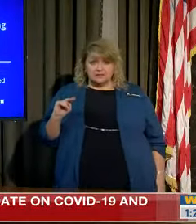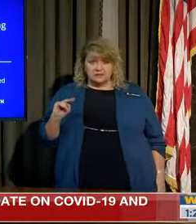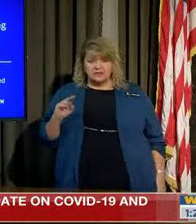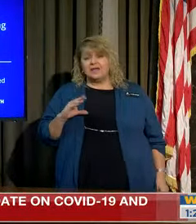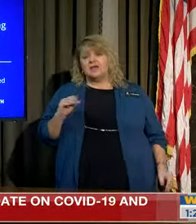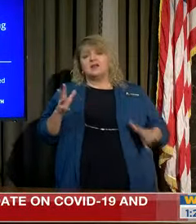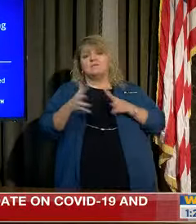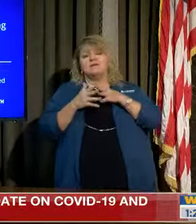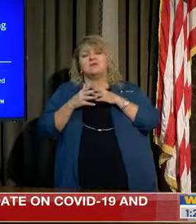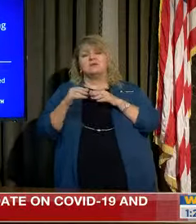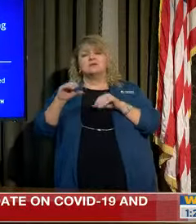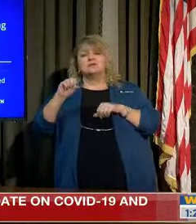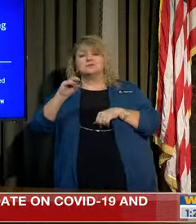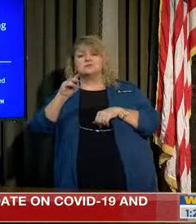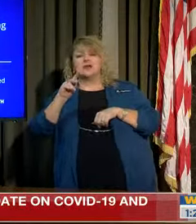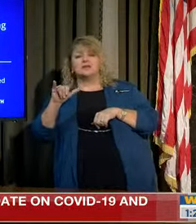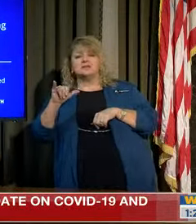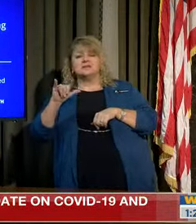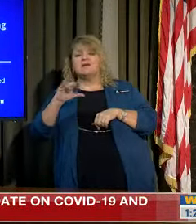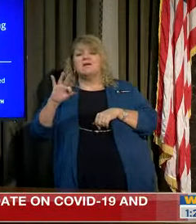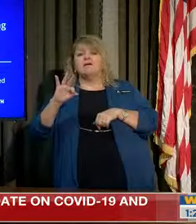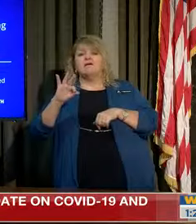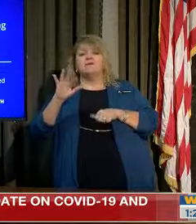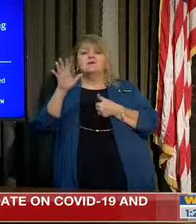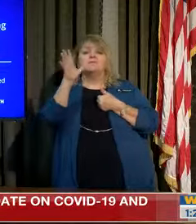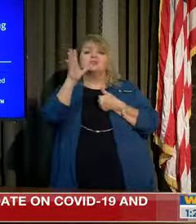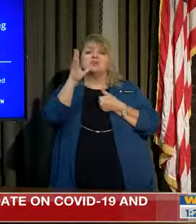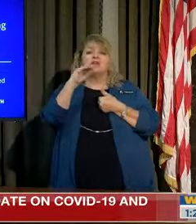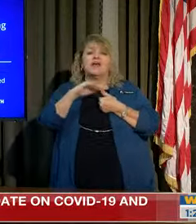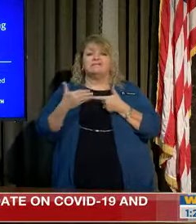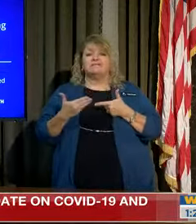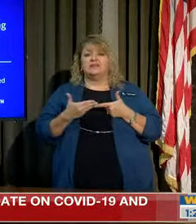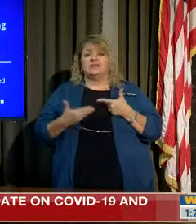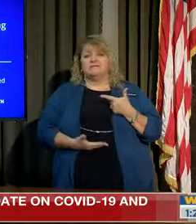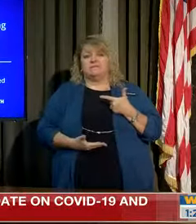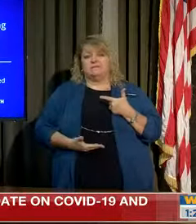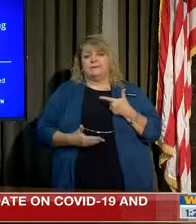the American Society of Maternal and Fetal Medicine.